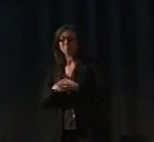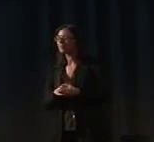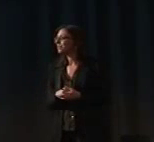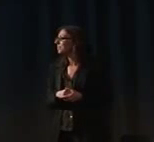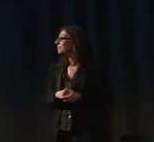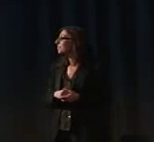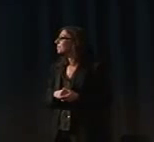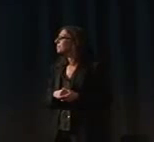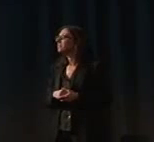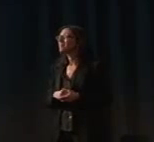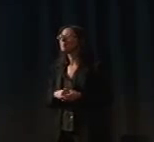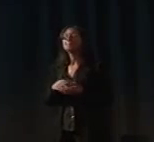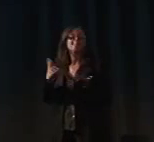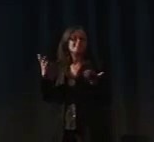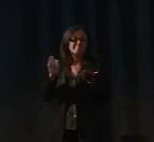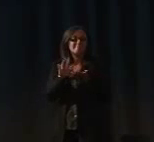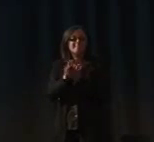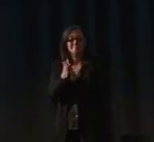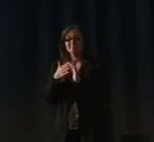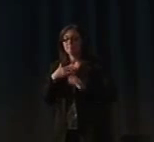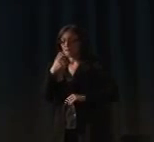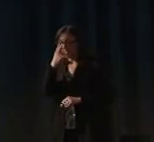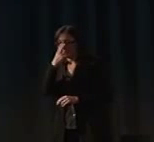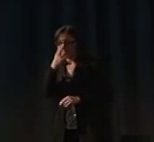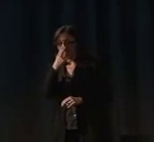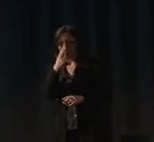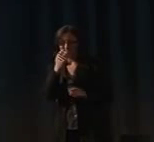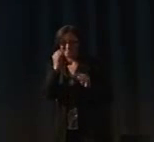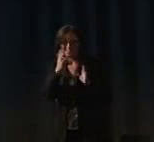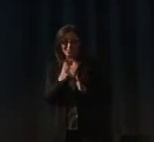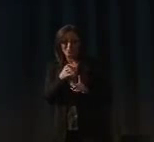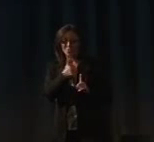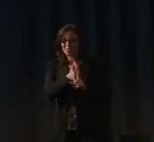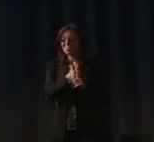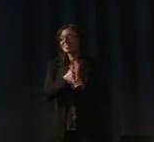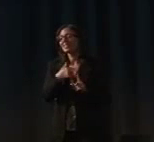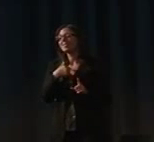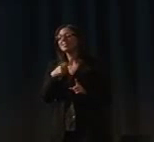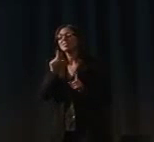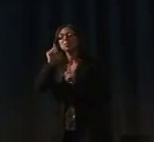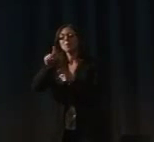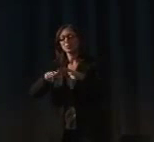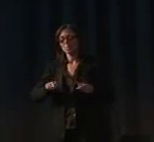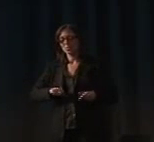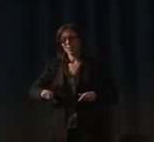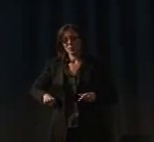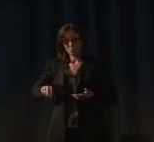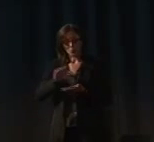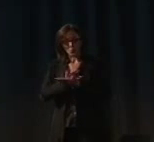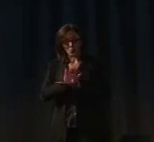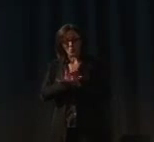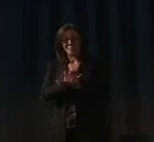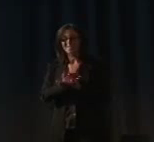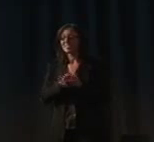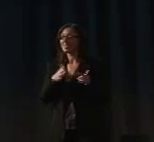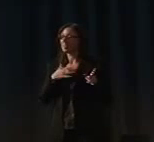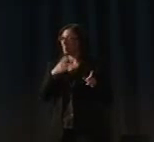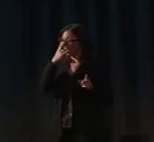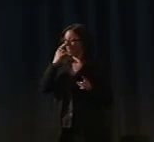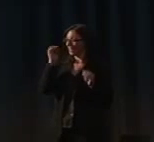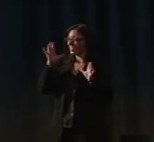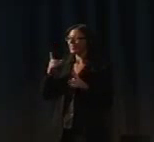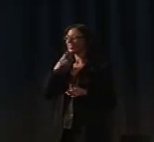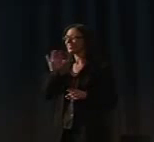But then my Latin and Greek teacher, I was in a Jesuit school, told me to stop dreaming, to stop